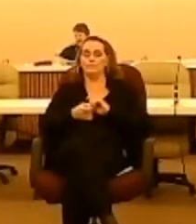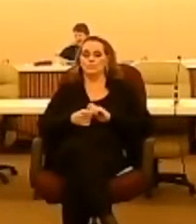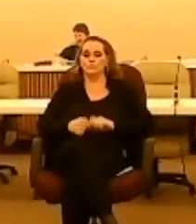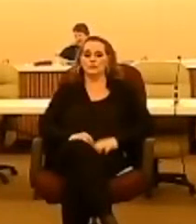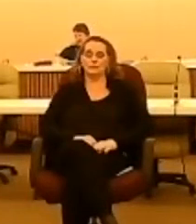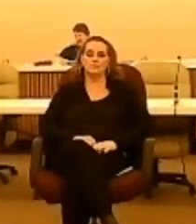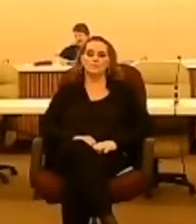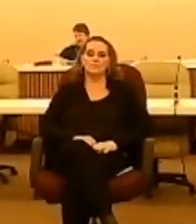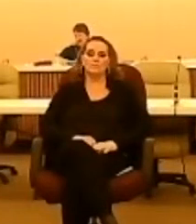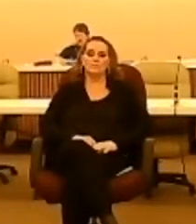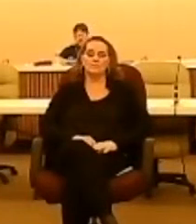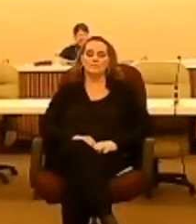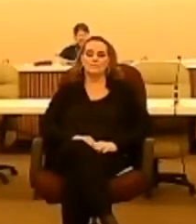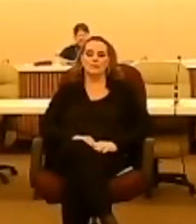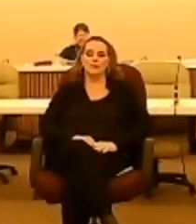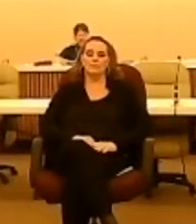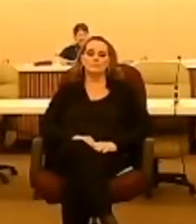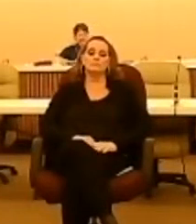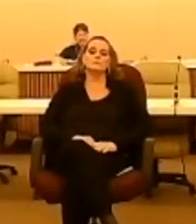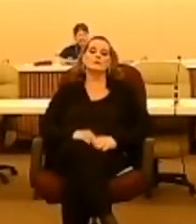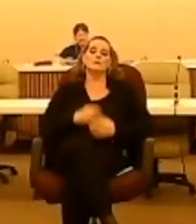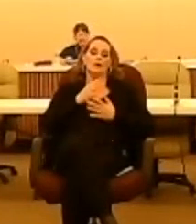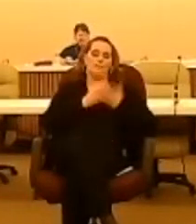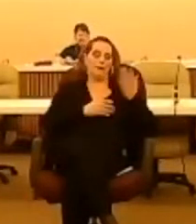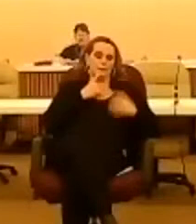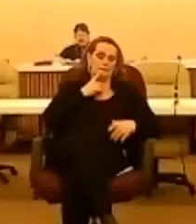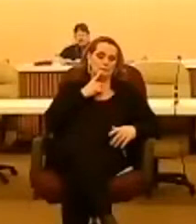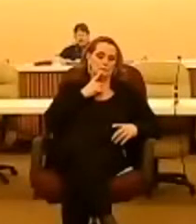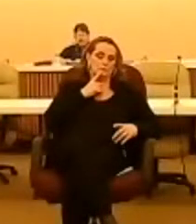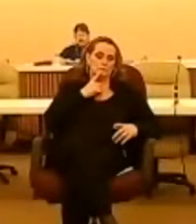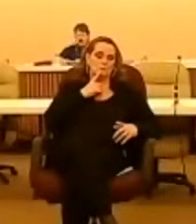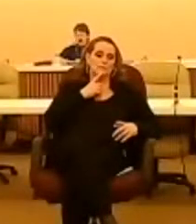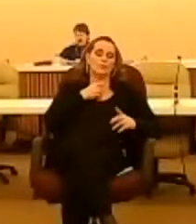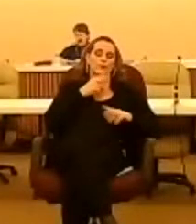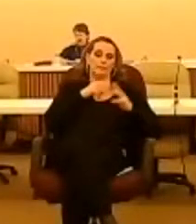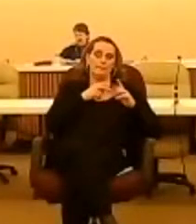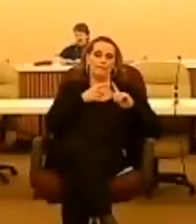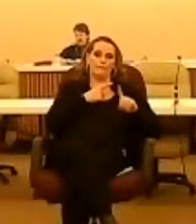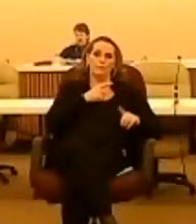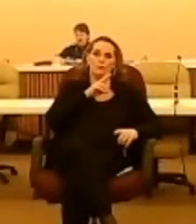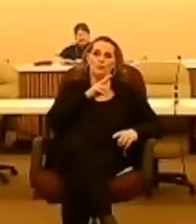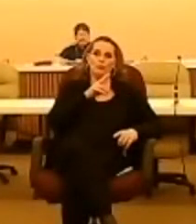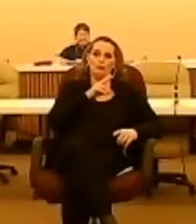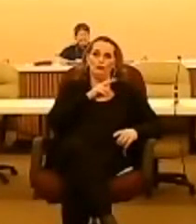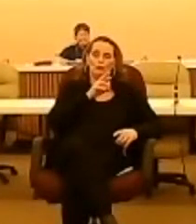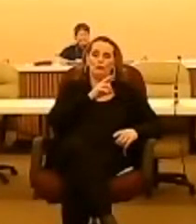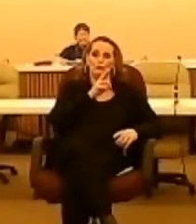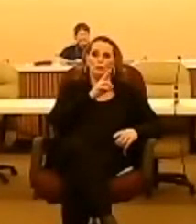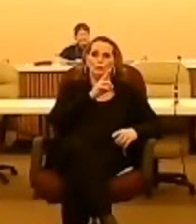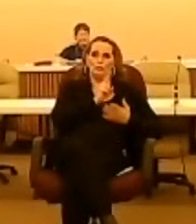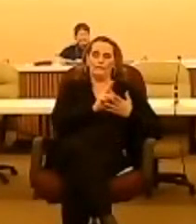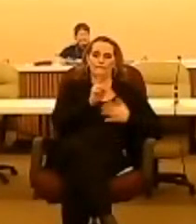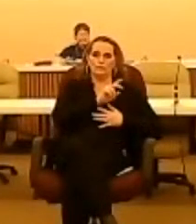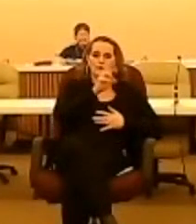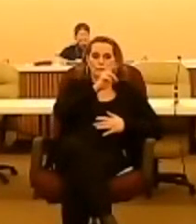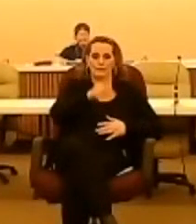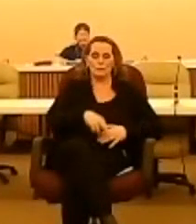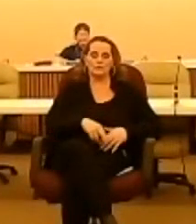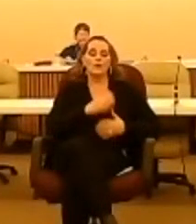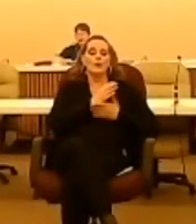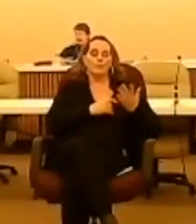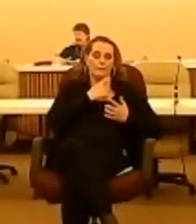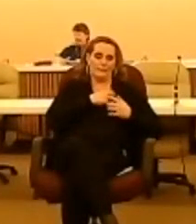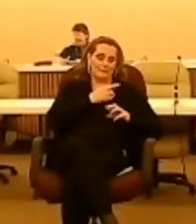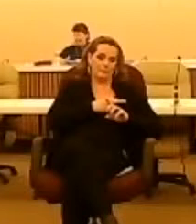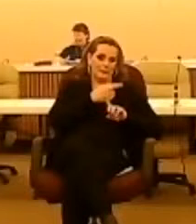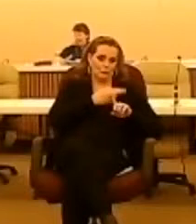going to U of R. The nice thing is that some of that area is being rented, and that's key because